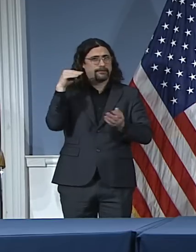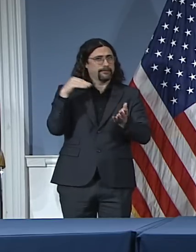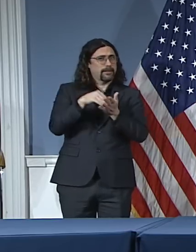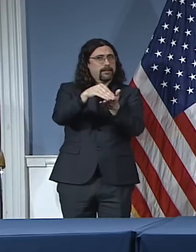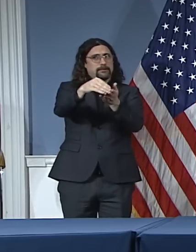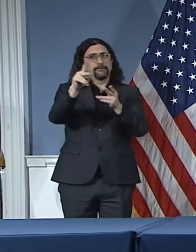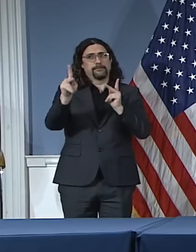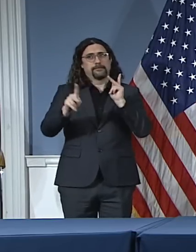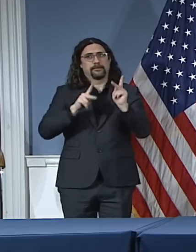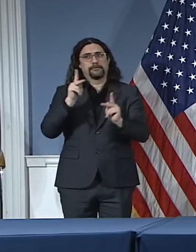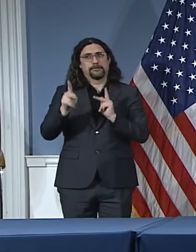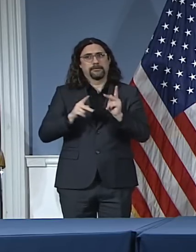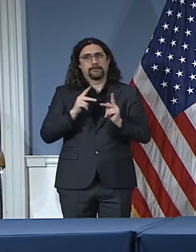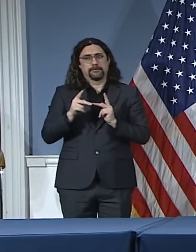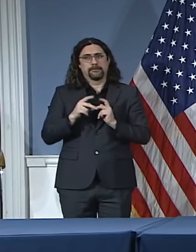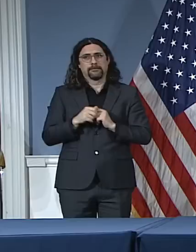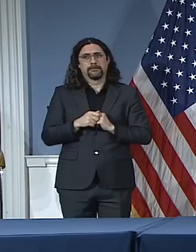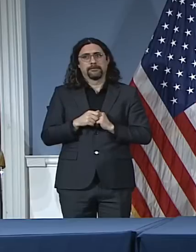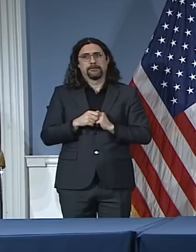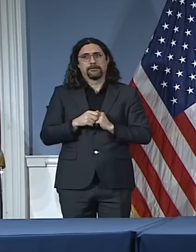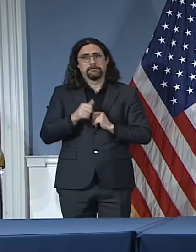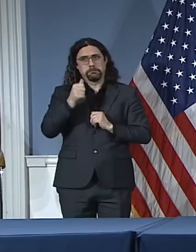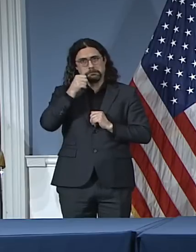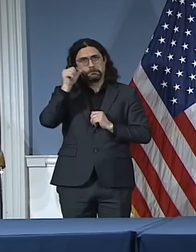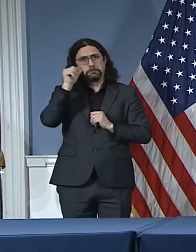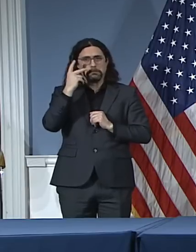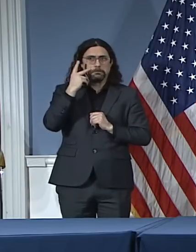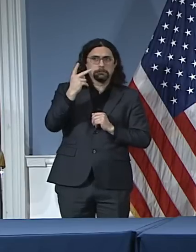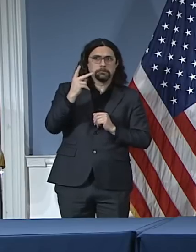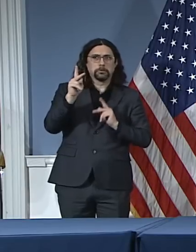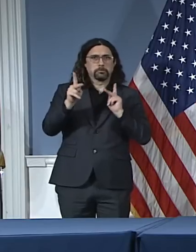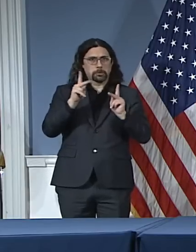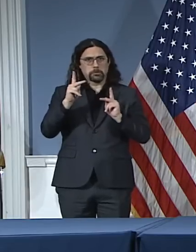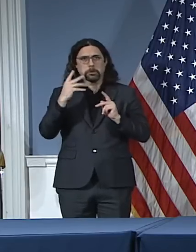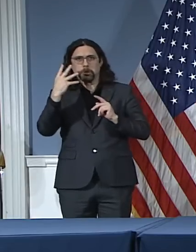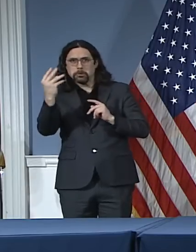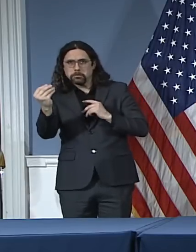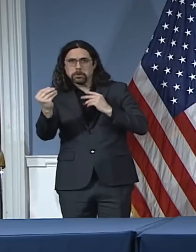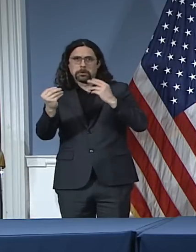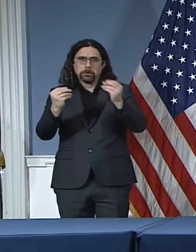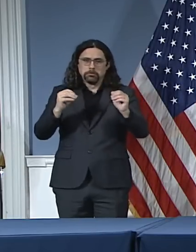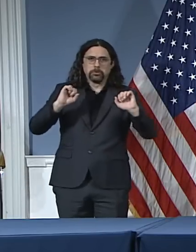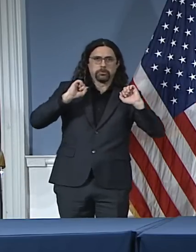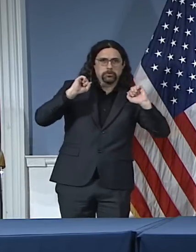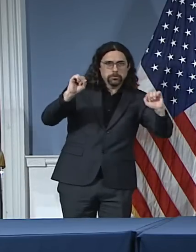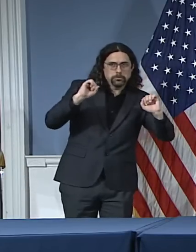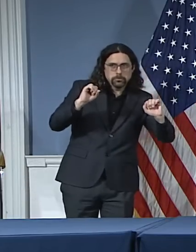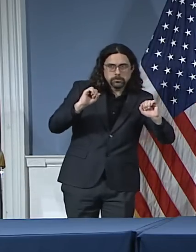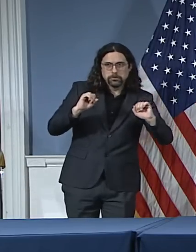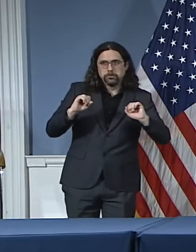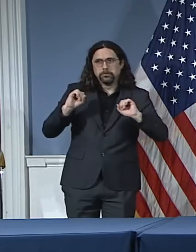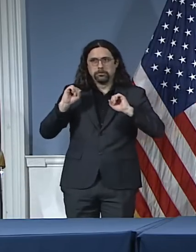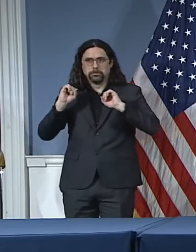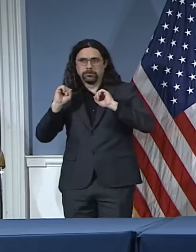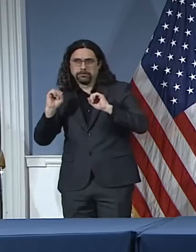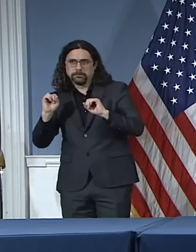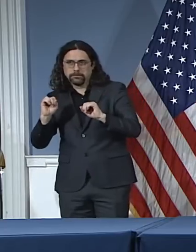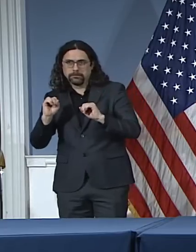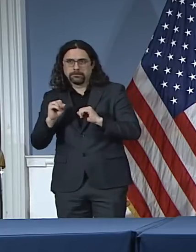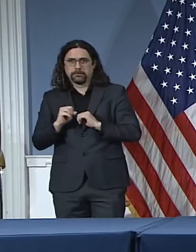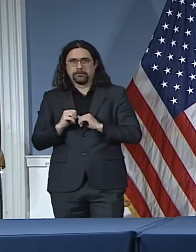people getting out, exercising, which is a good thing. I can tell you that I hit in the last 48 hours, the East River